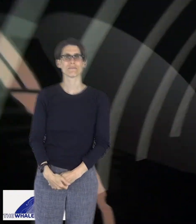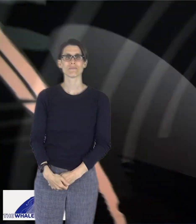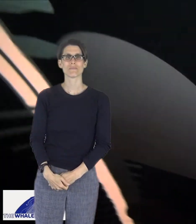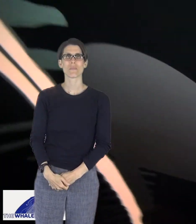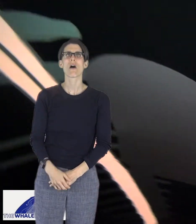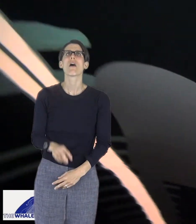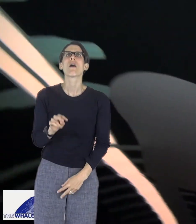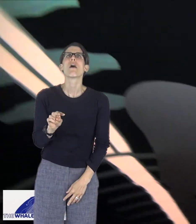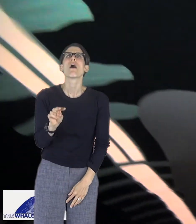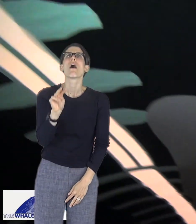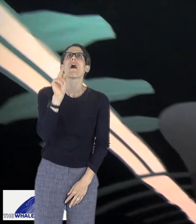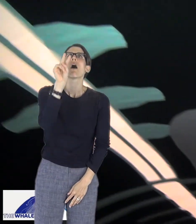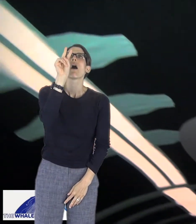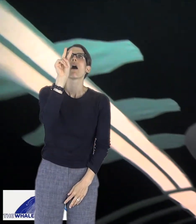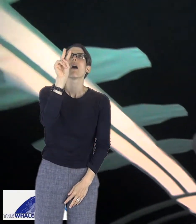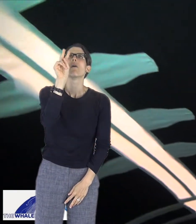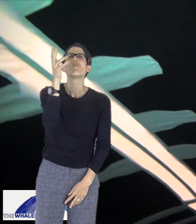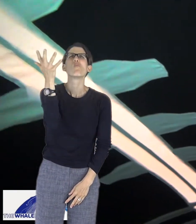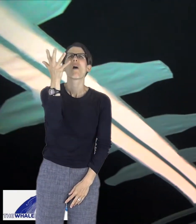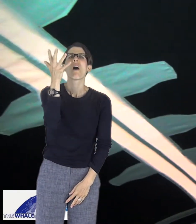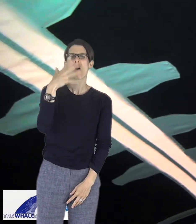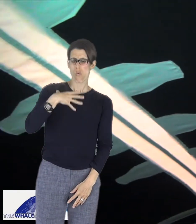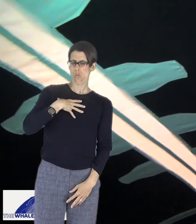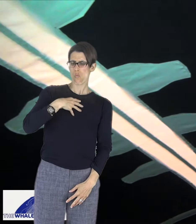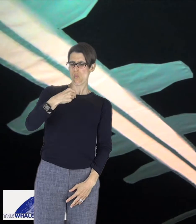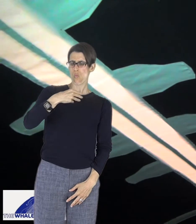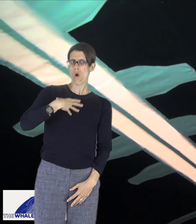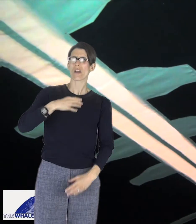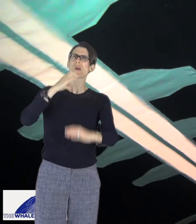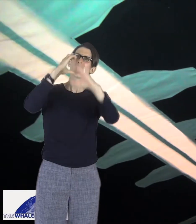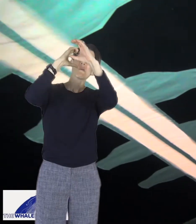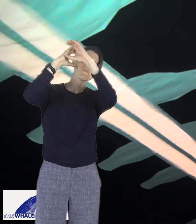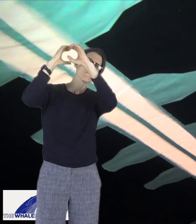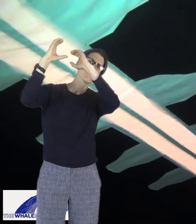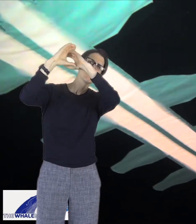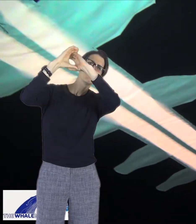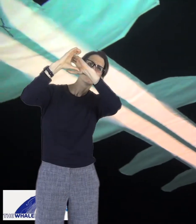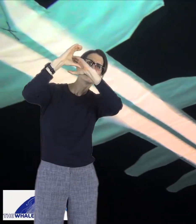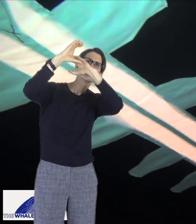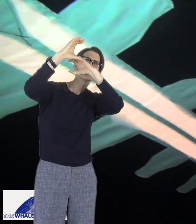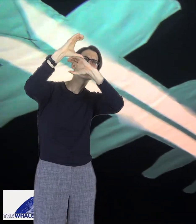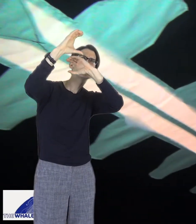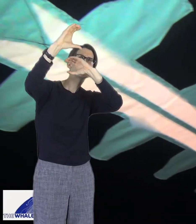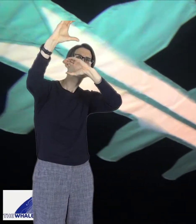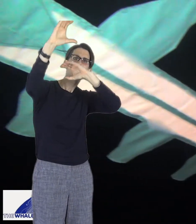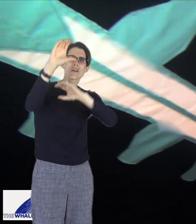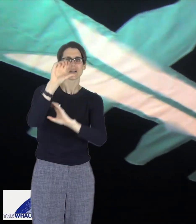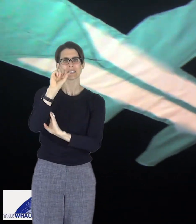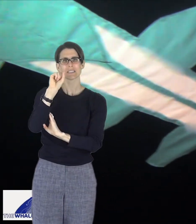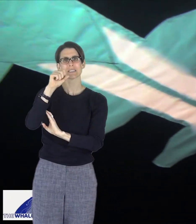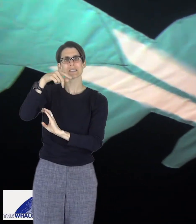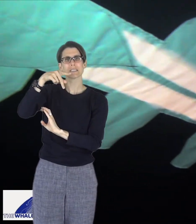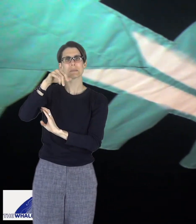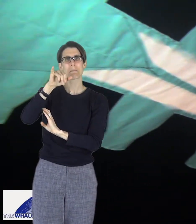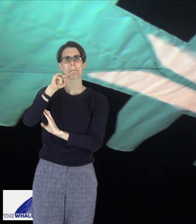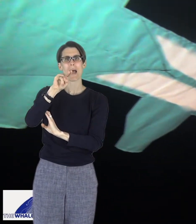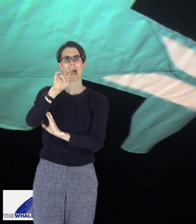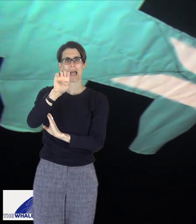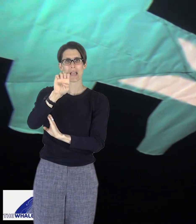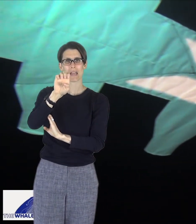If you look up, you will see the long, white spine of the humpback whale. Can you feel the bumps that run